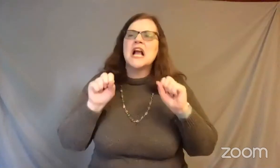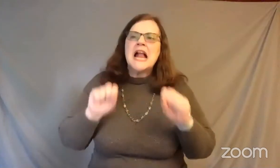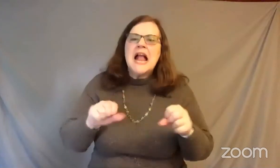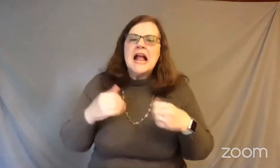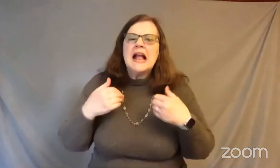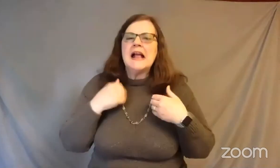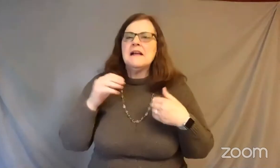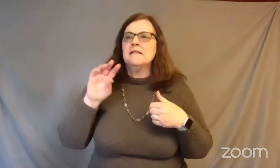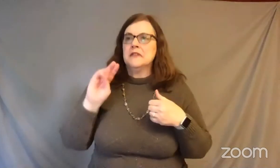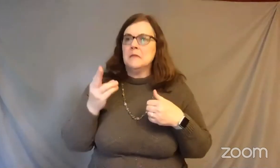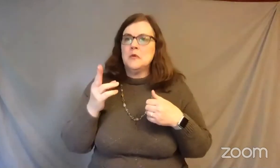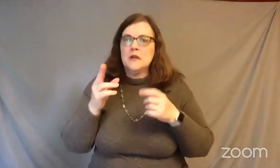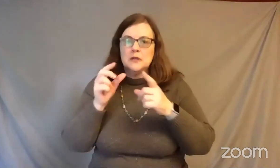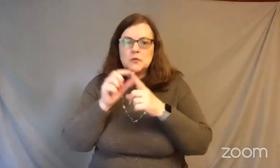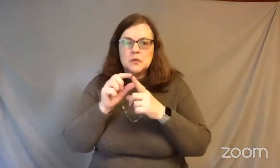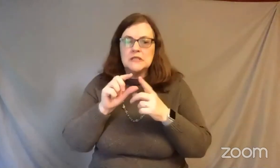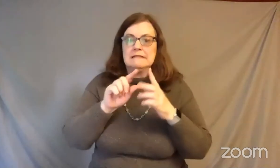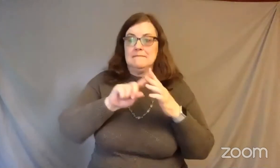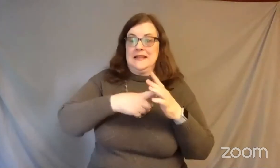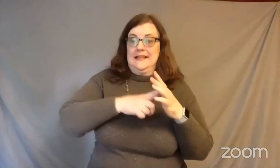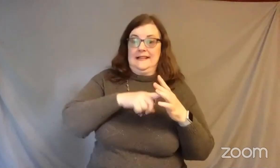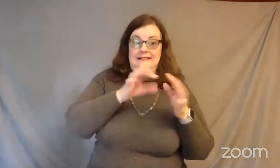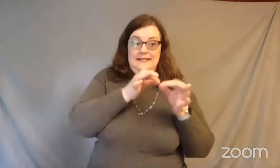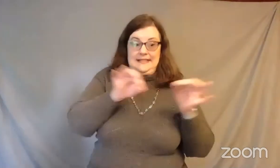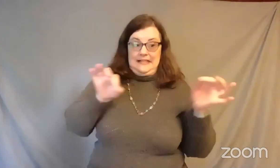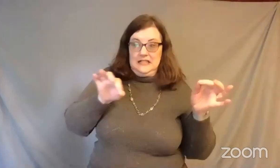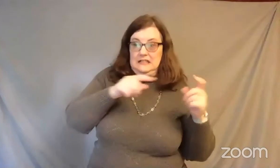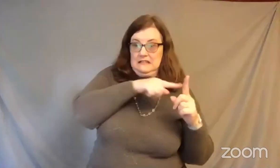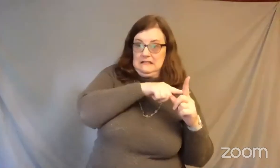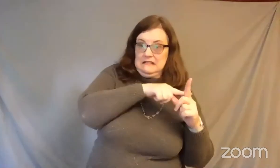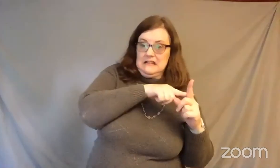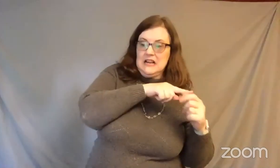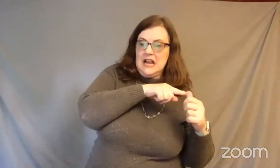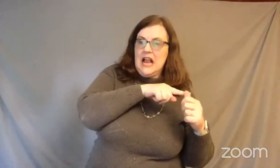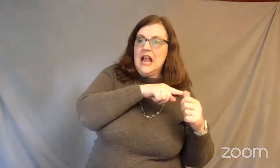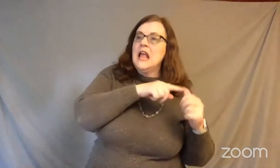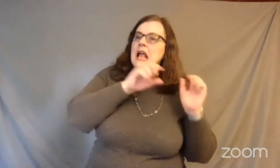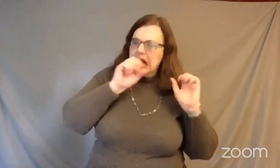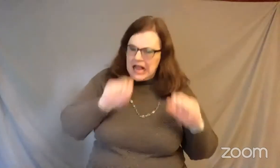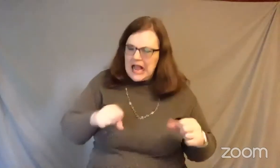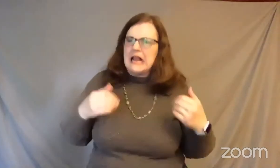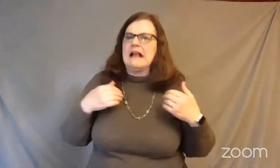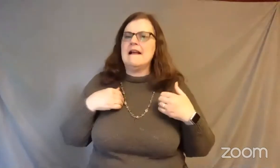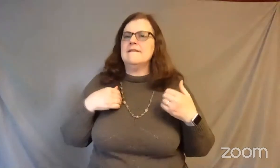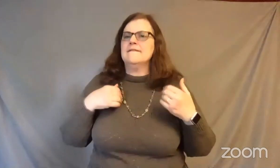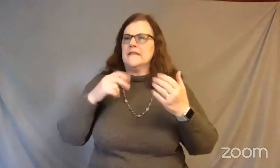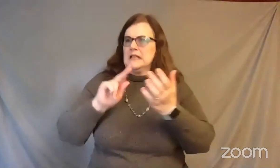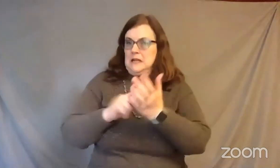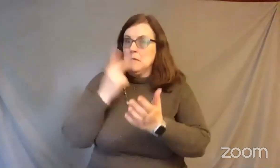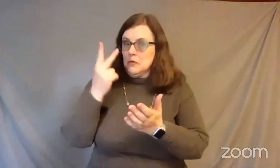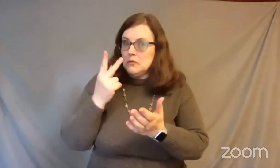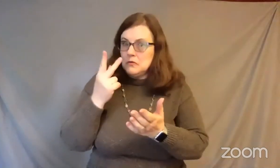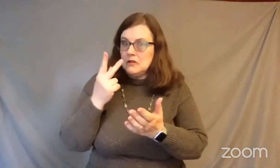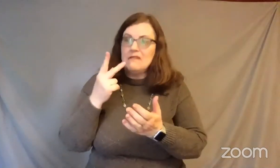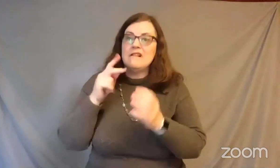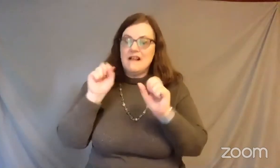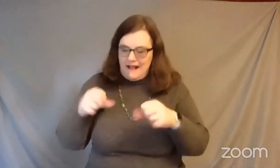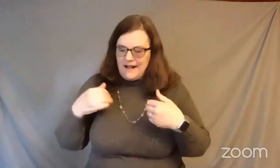In both ASL and Libras, WH questions can appear in several positions. They can appear at the beginning of the